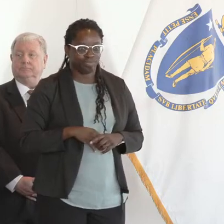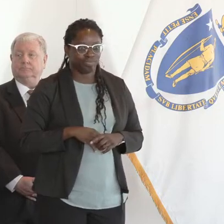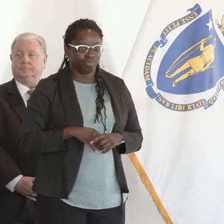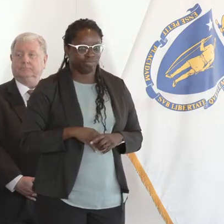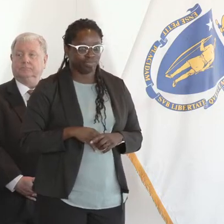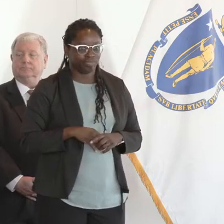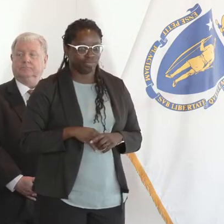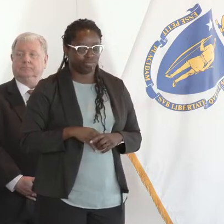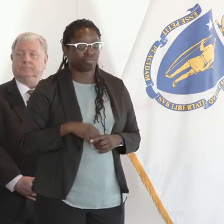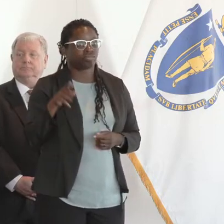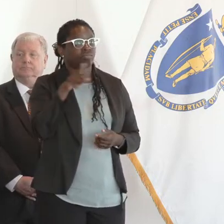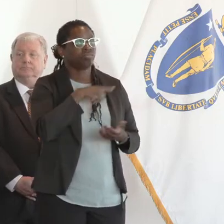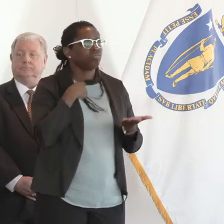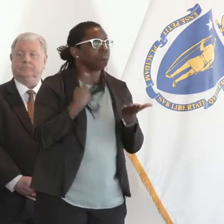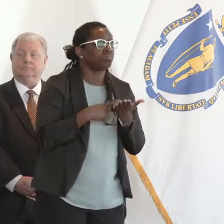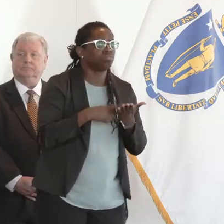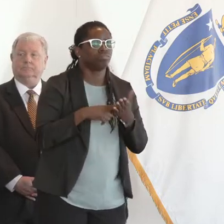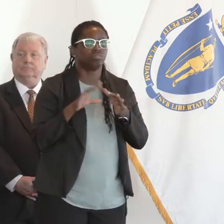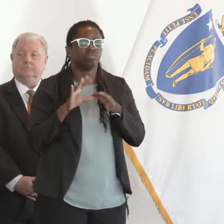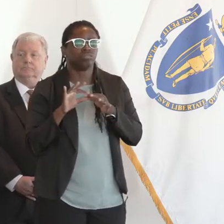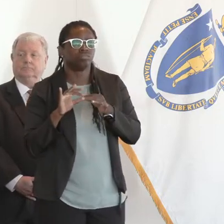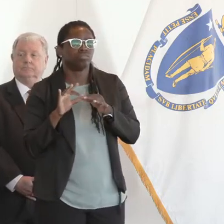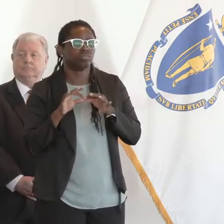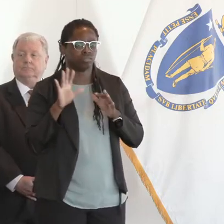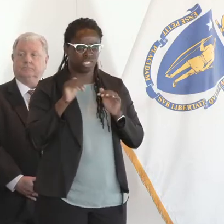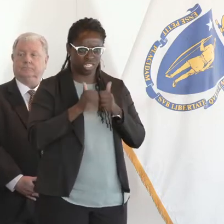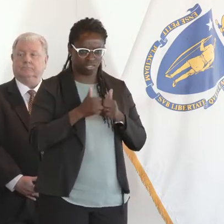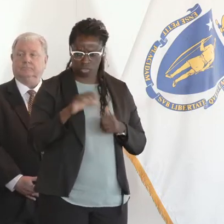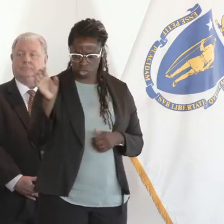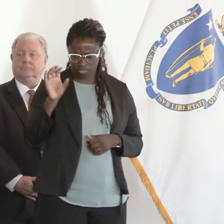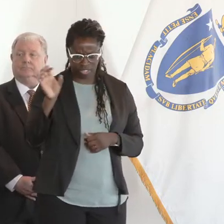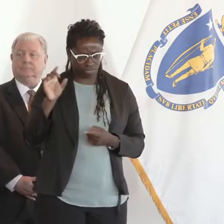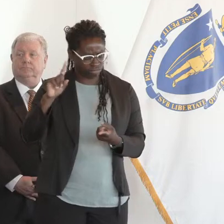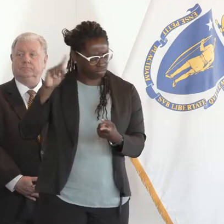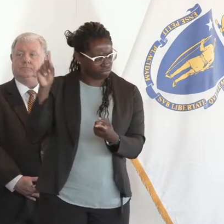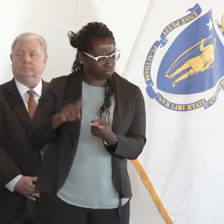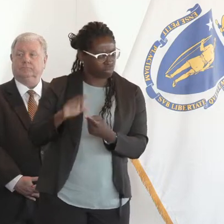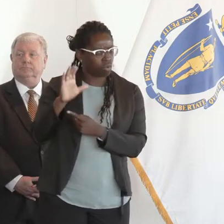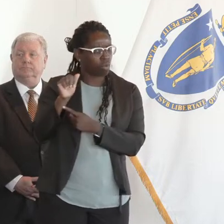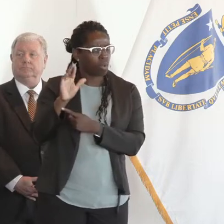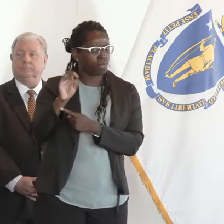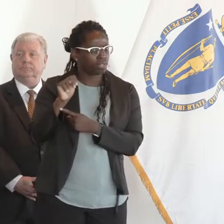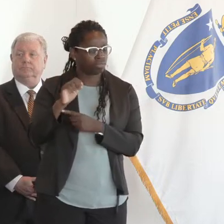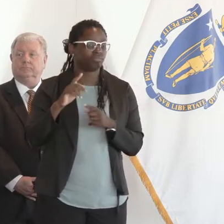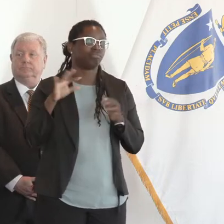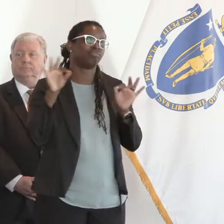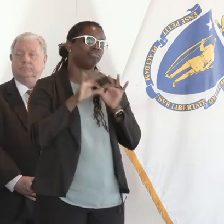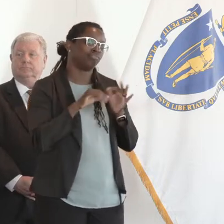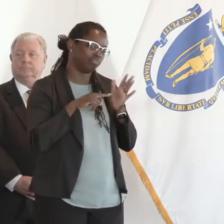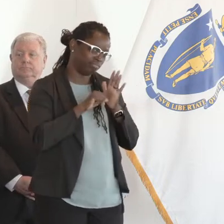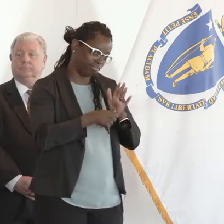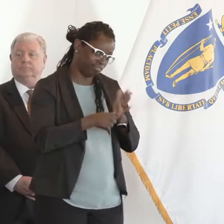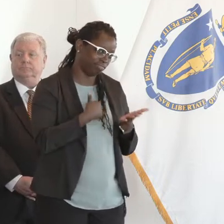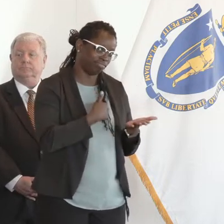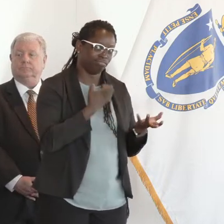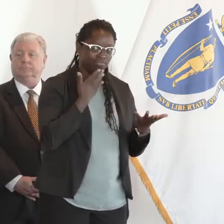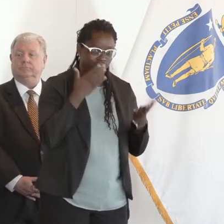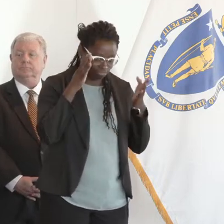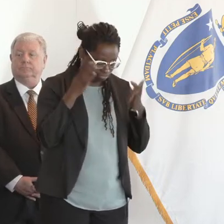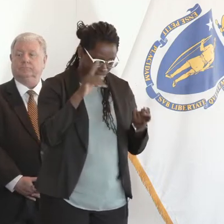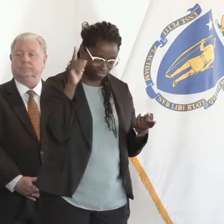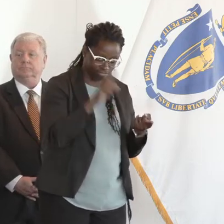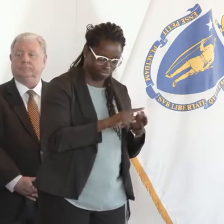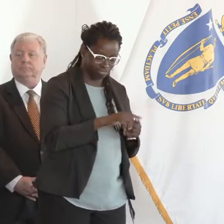hard to decarbonize sectors, I am just emphasizing our gratitude in that this work is not